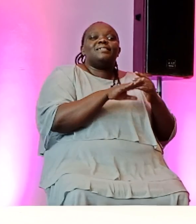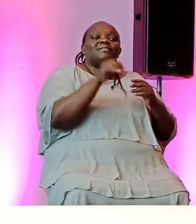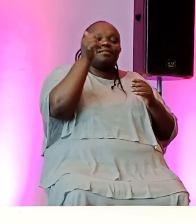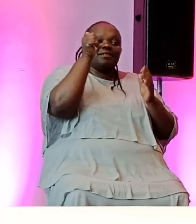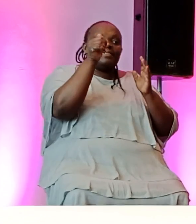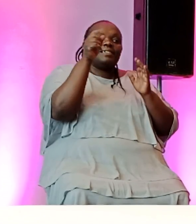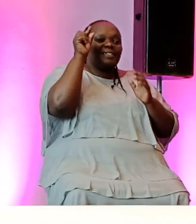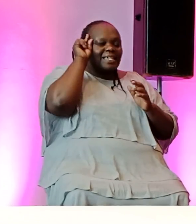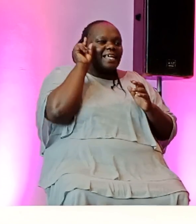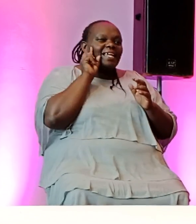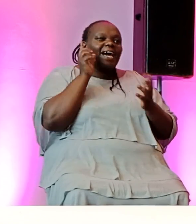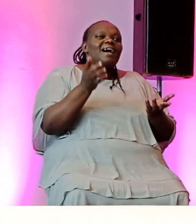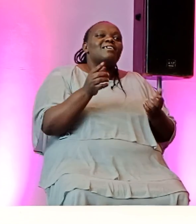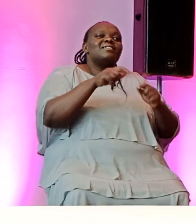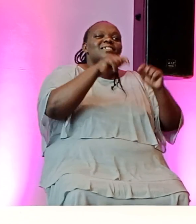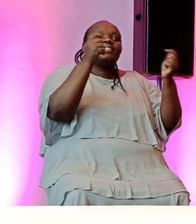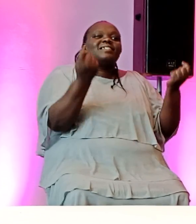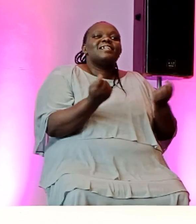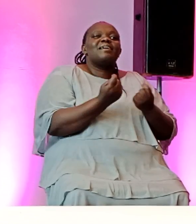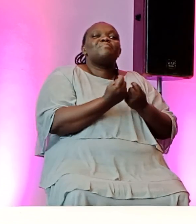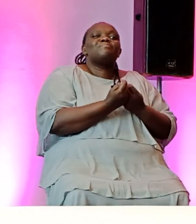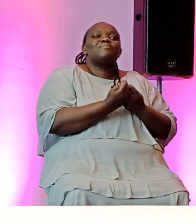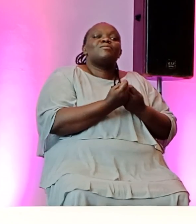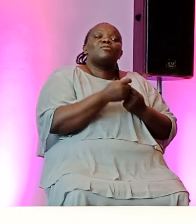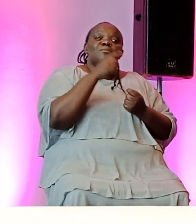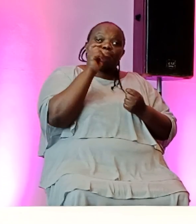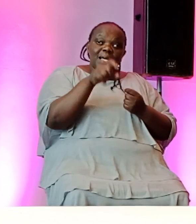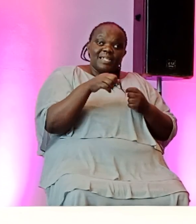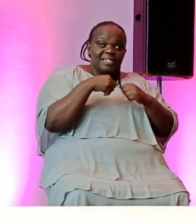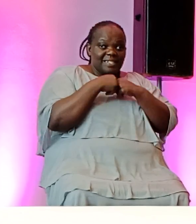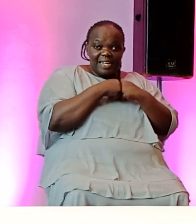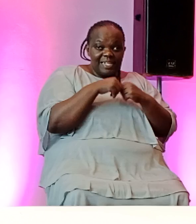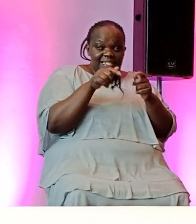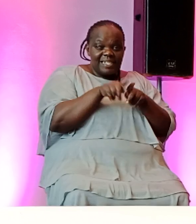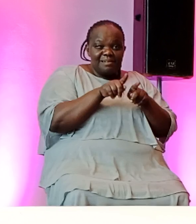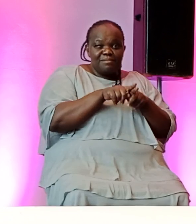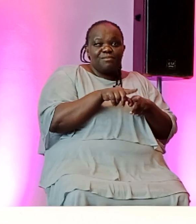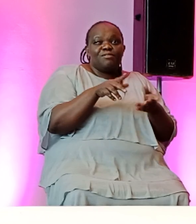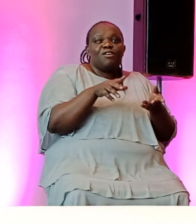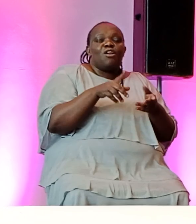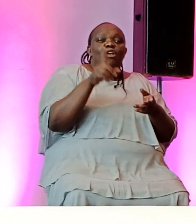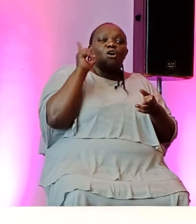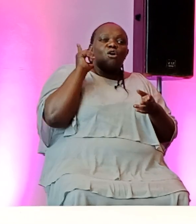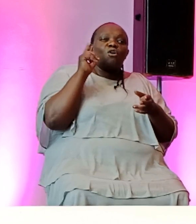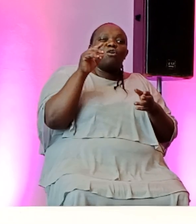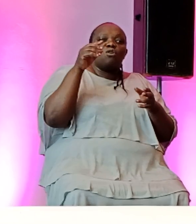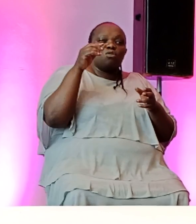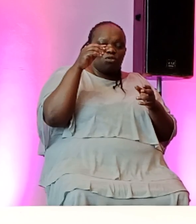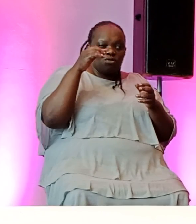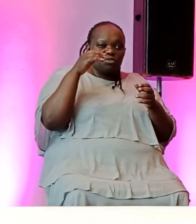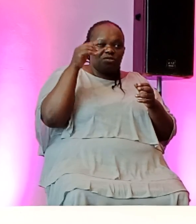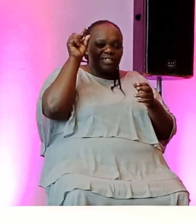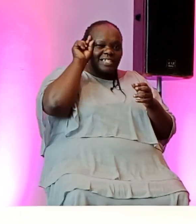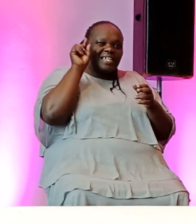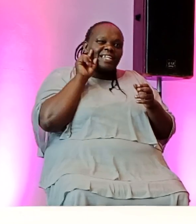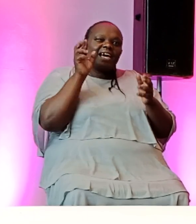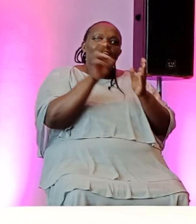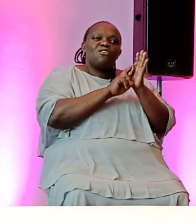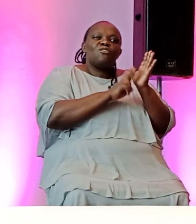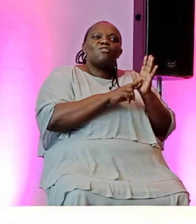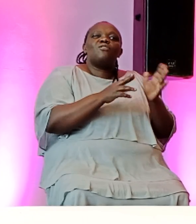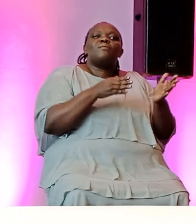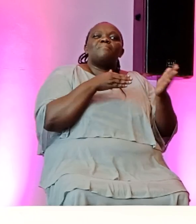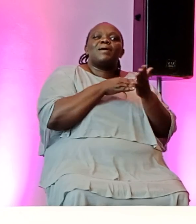gender, race, ethnicity. We should challenge stereotypical notions of gender roles and break down